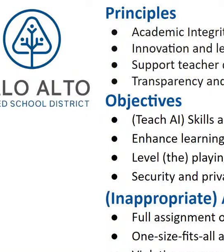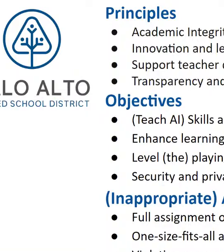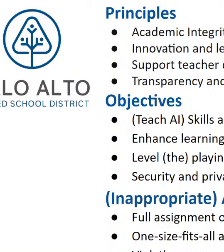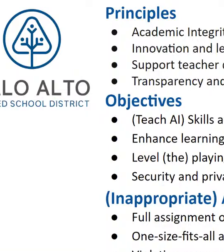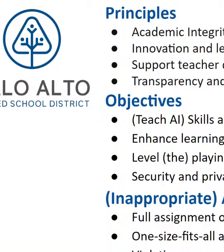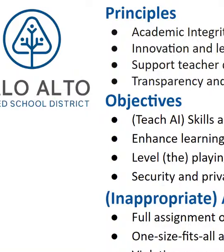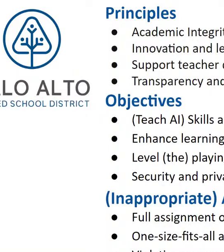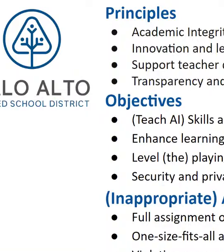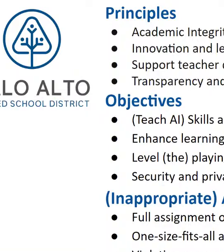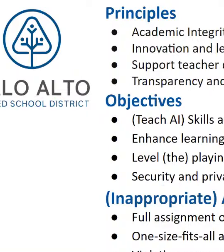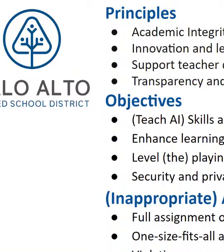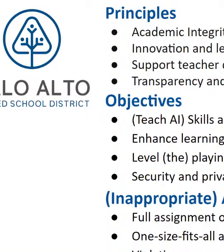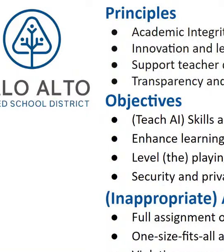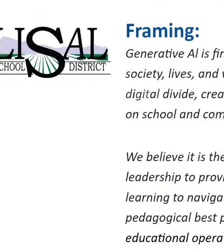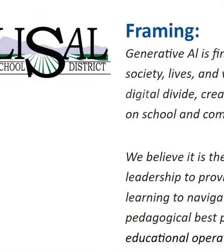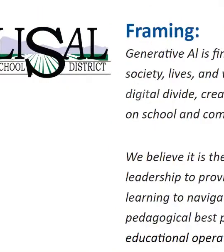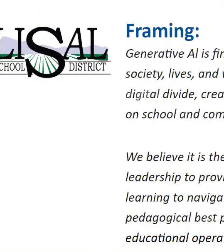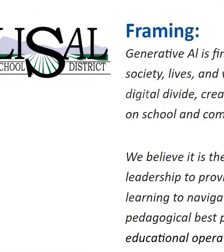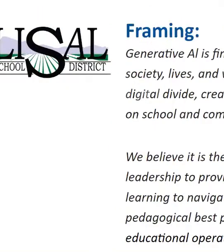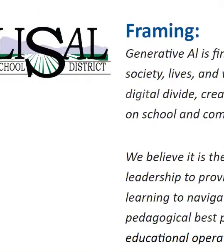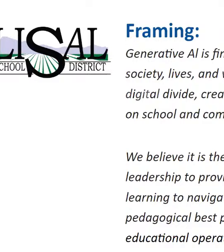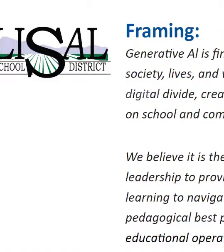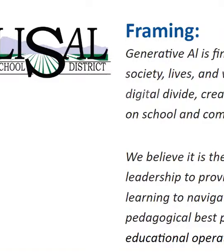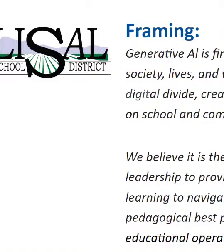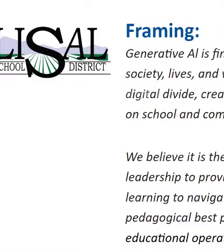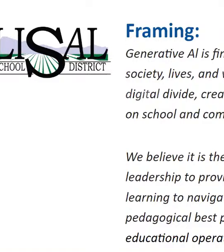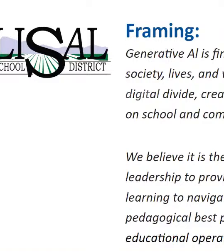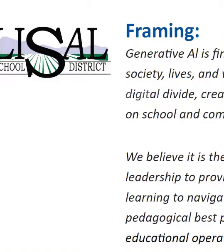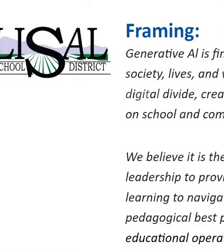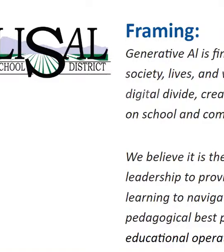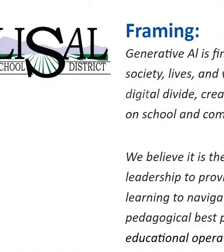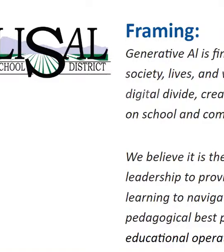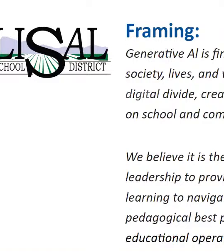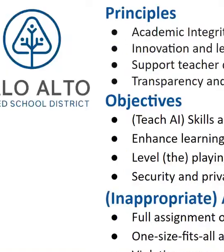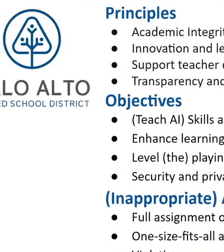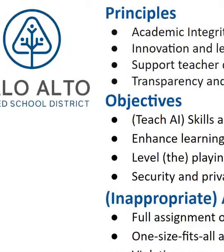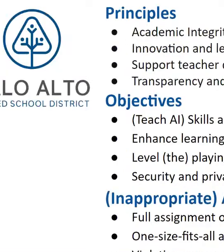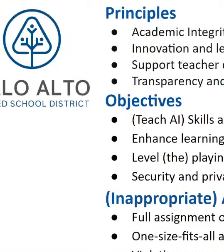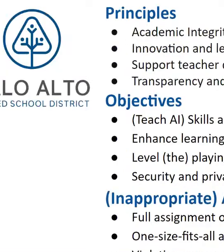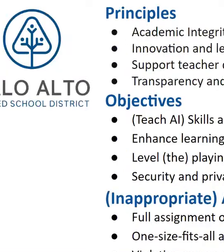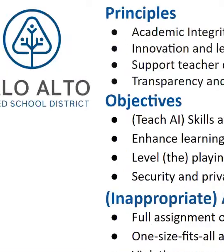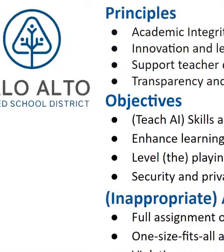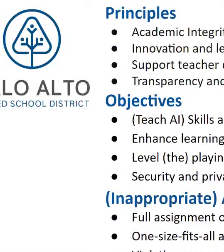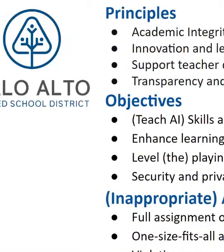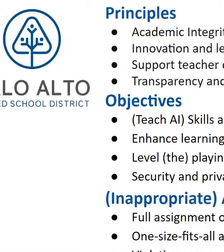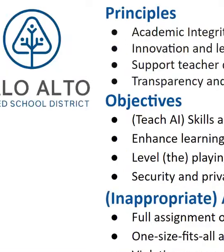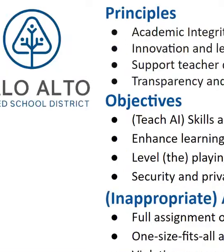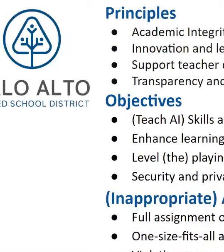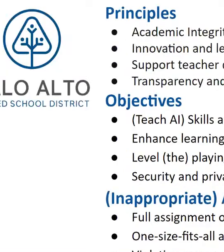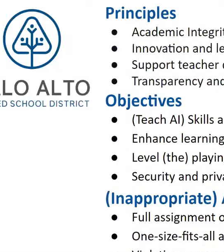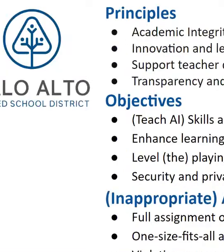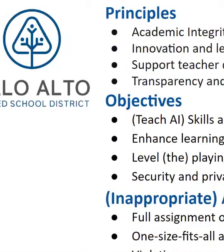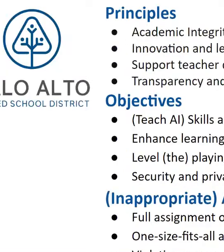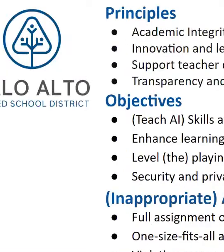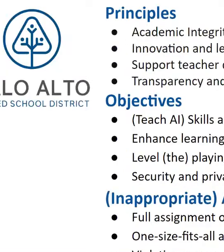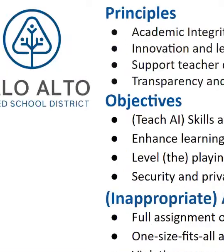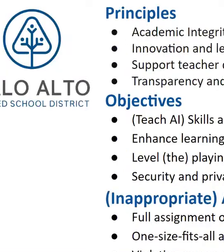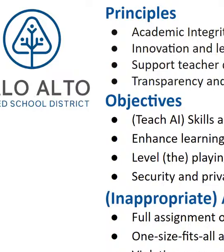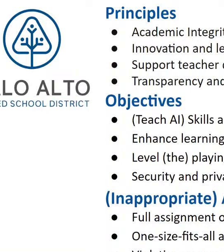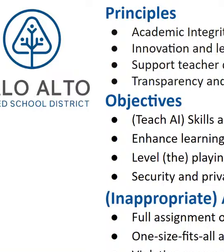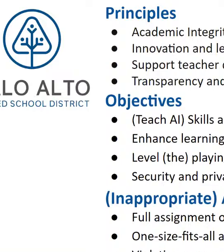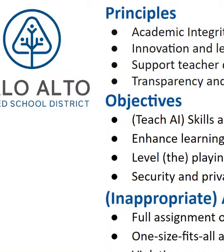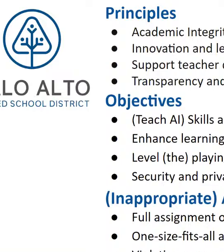series of other questions, and I'm not going to go through all of them, but a couple I think are important. How do we, it's actually not on a slide. How